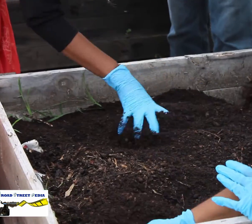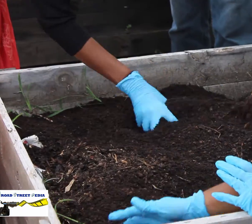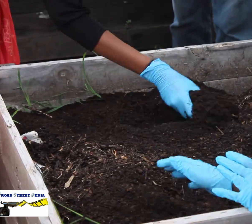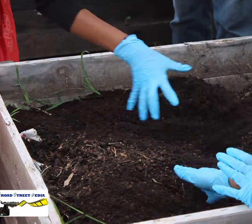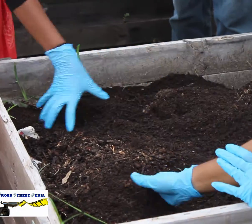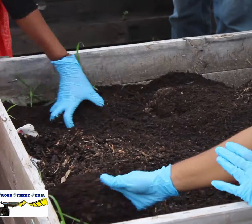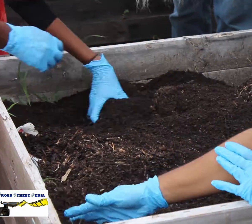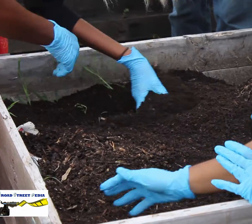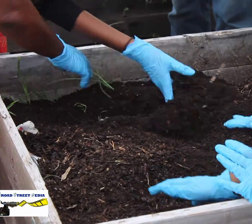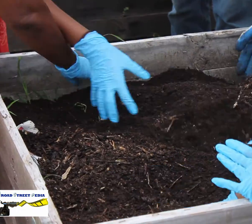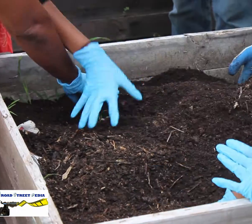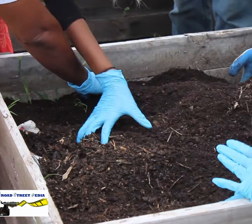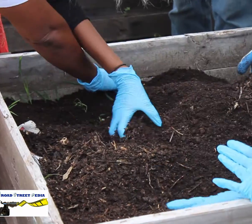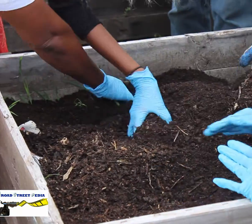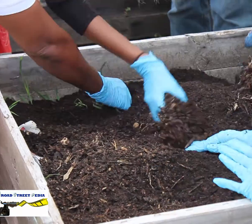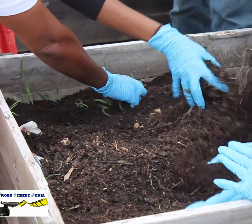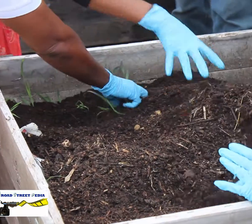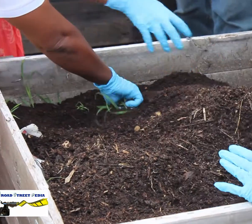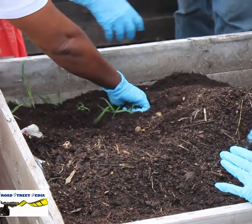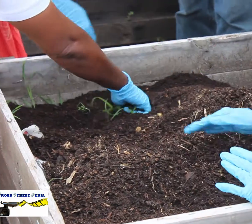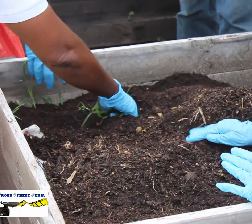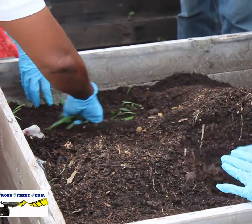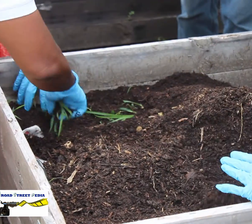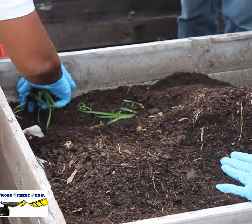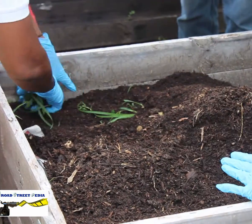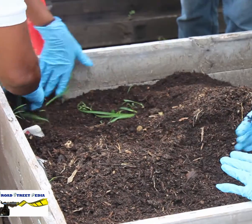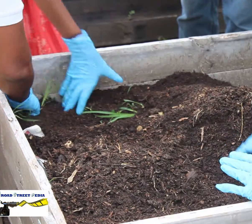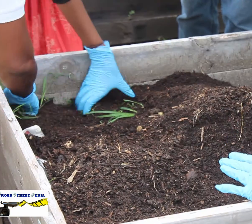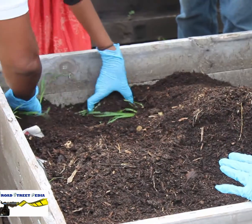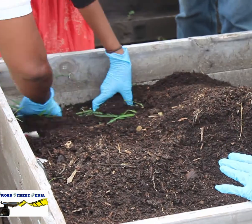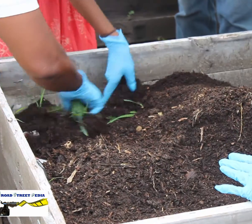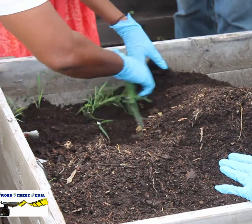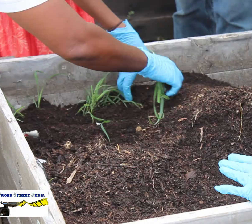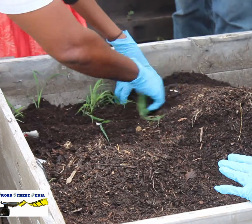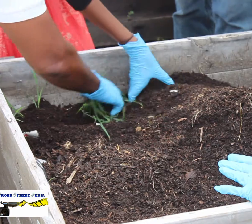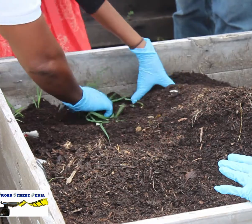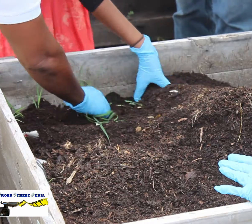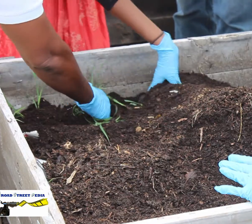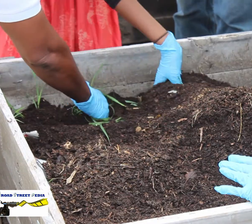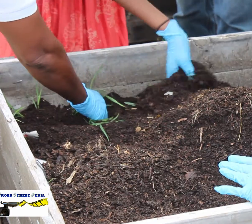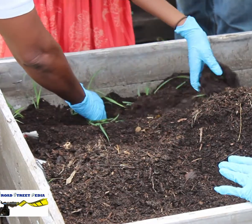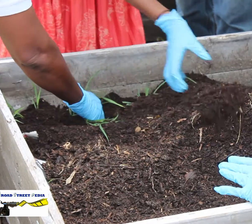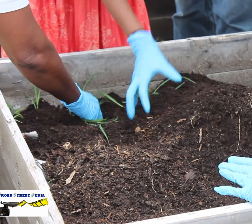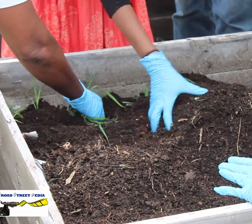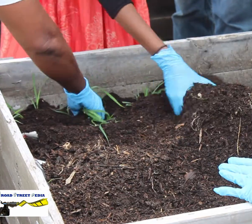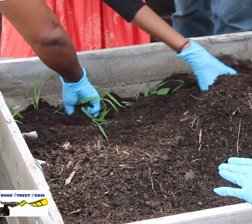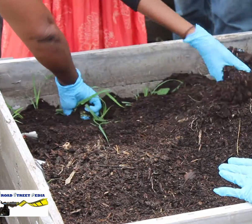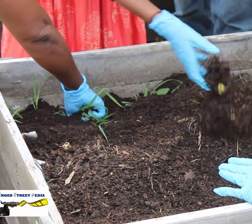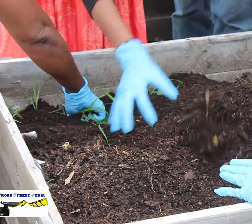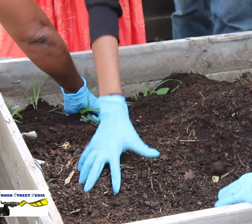Mix it in So first. mix it in first. We actually not want to plant this grass. We want to cover it completely. You